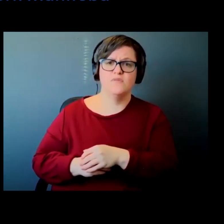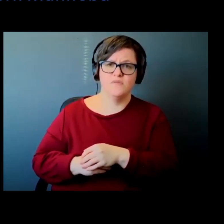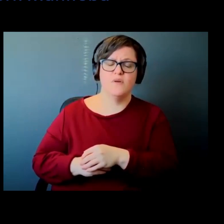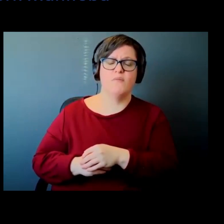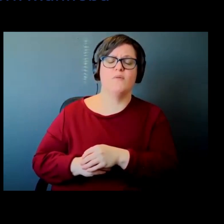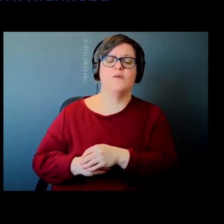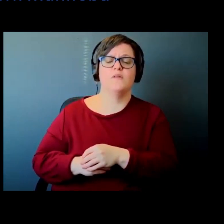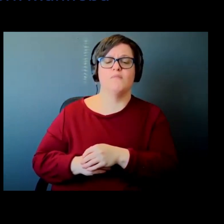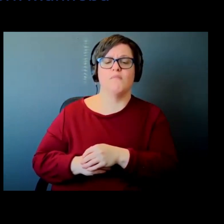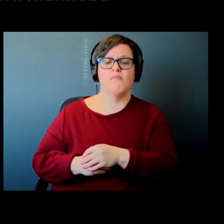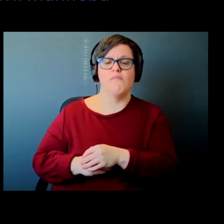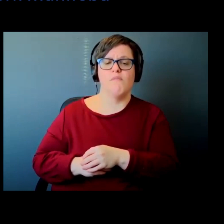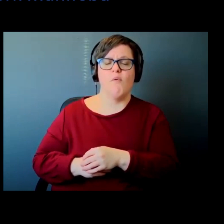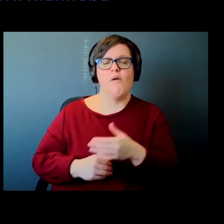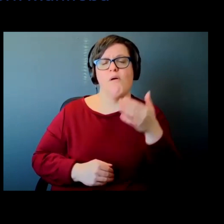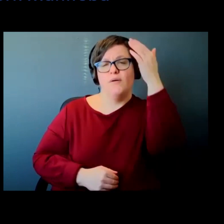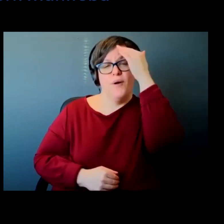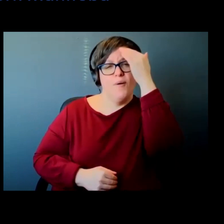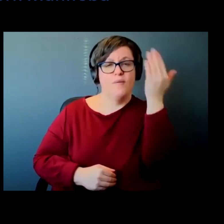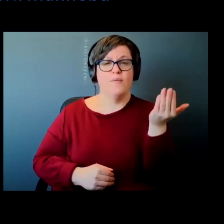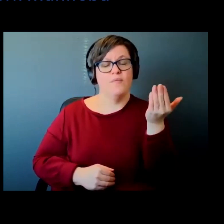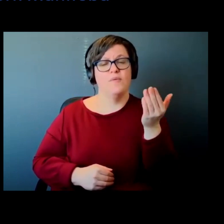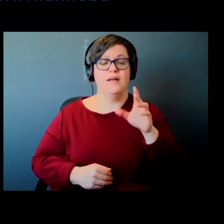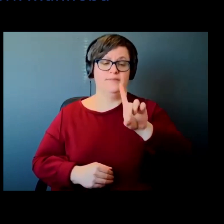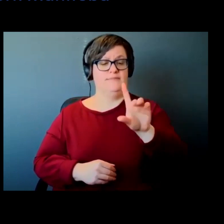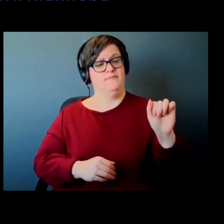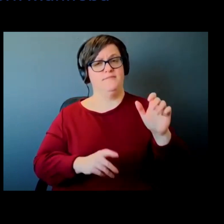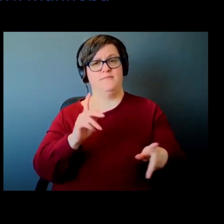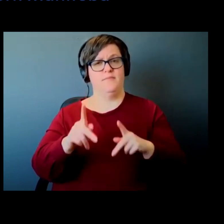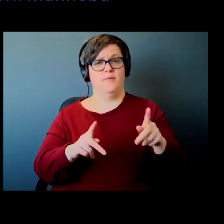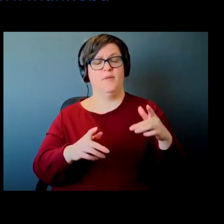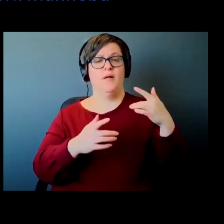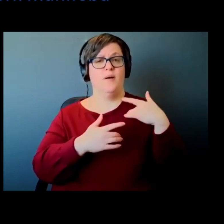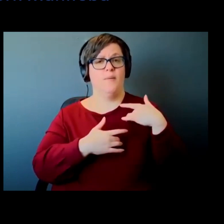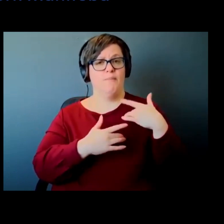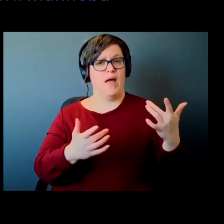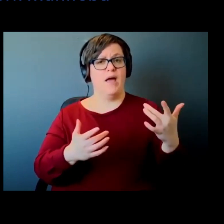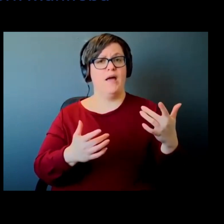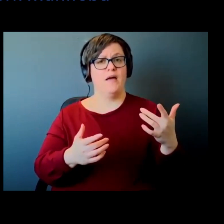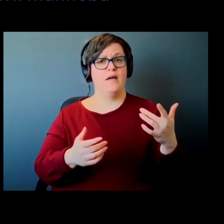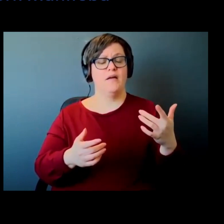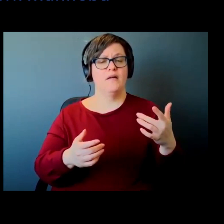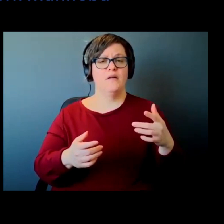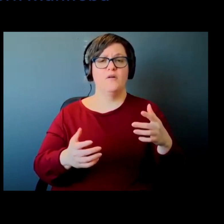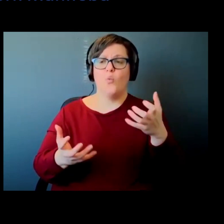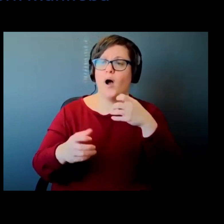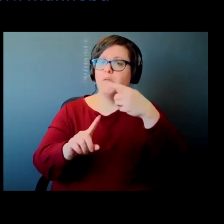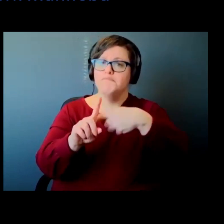know, in, you know, disability forms or housing, because there isn't, and it's hard for us to have our basic needs met.